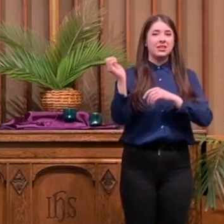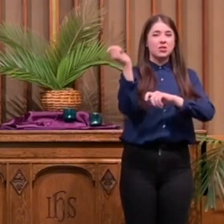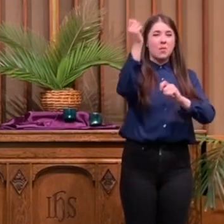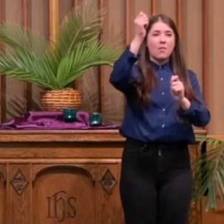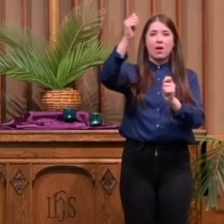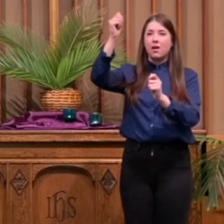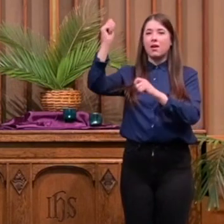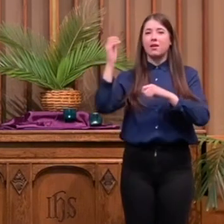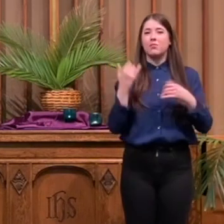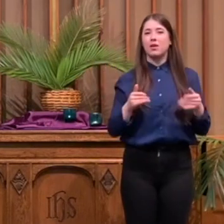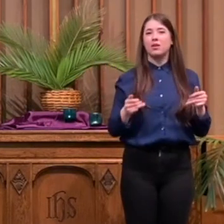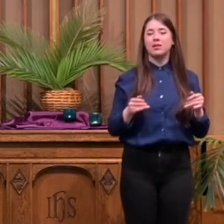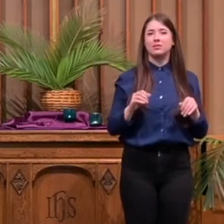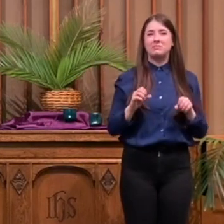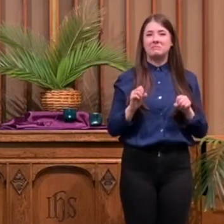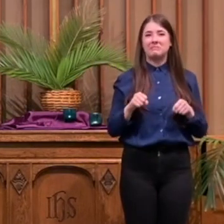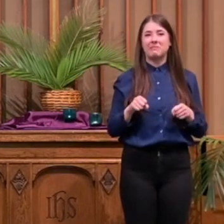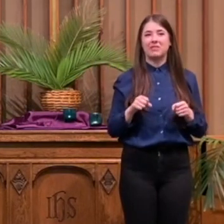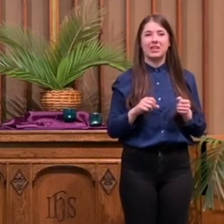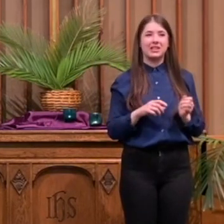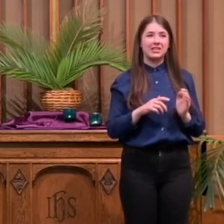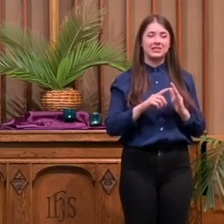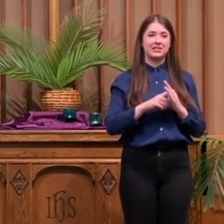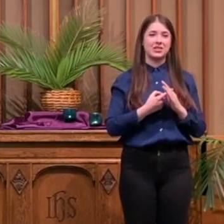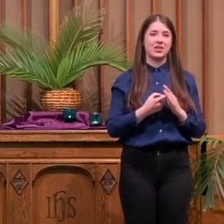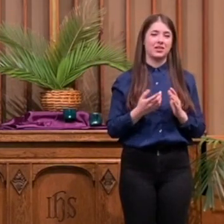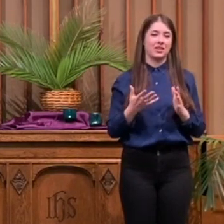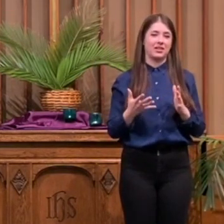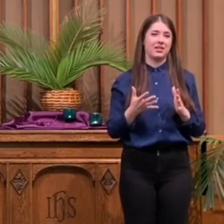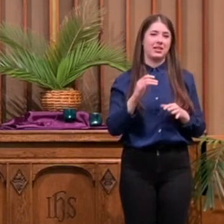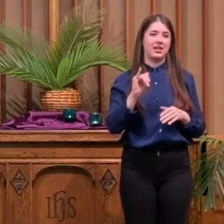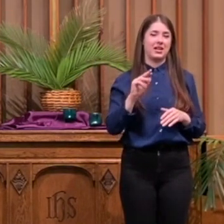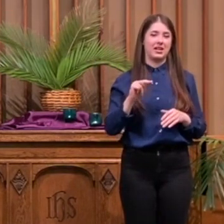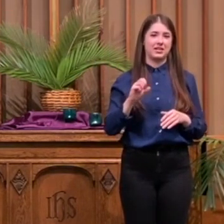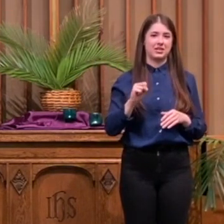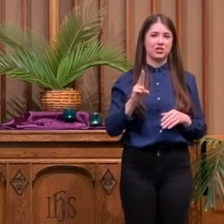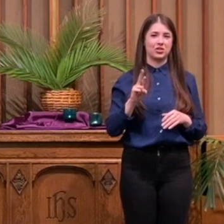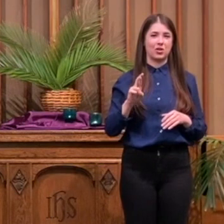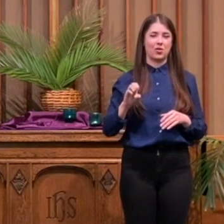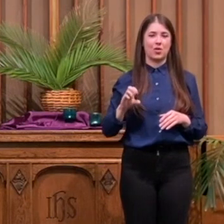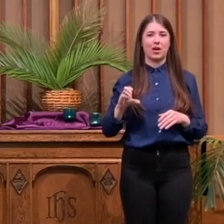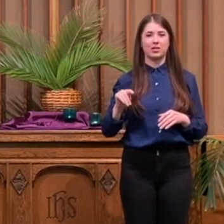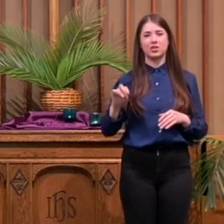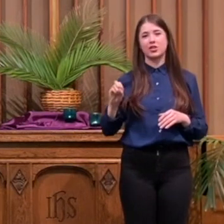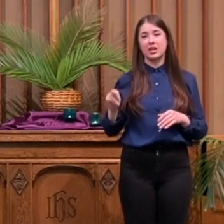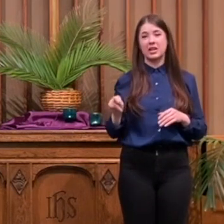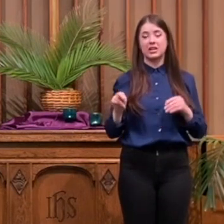been construed as the beginning of an insurrection. And there would have